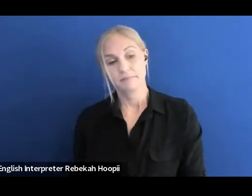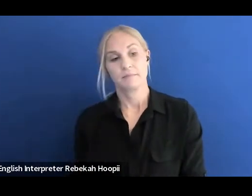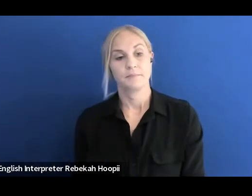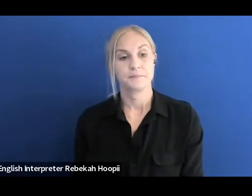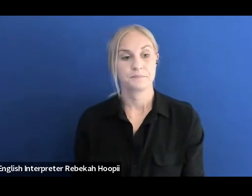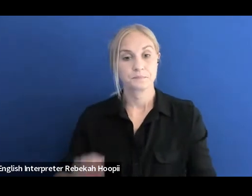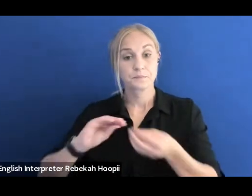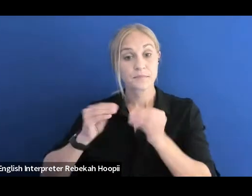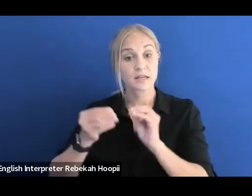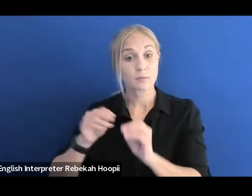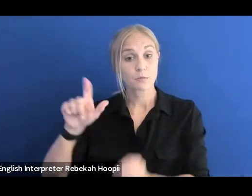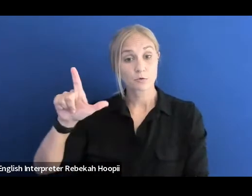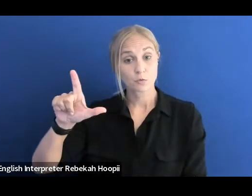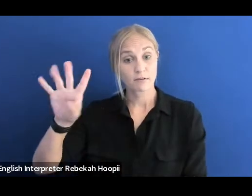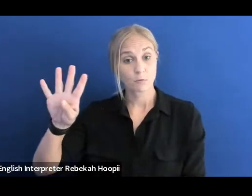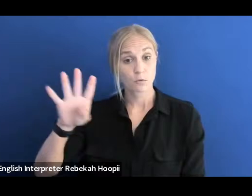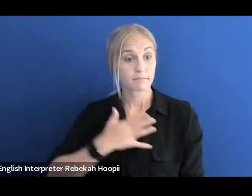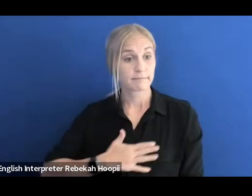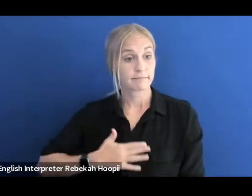Number 24, please.